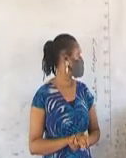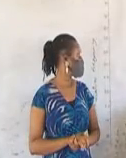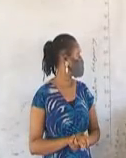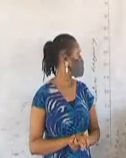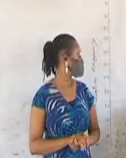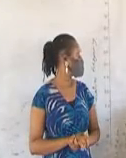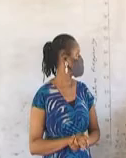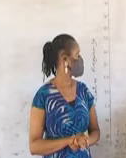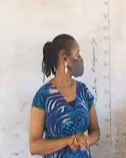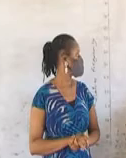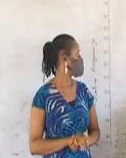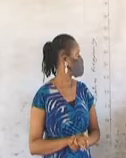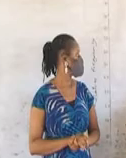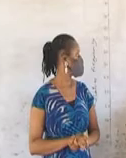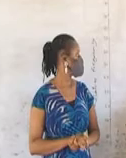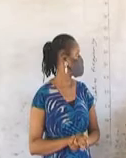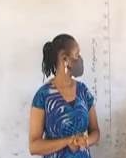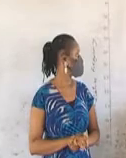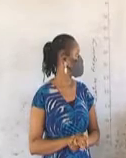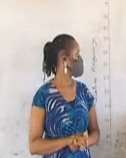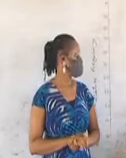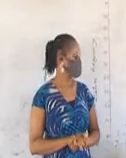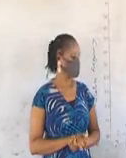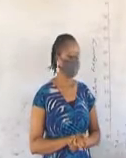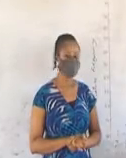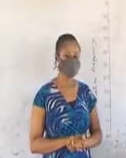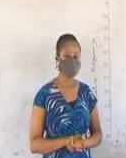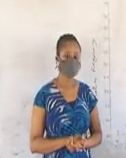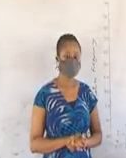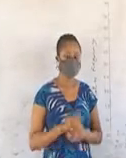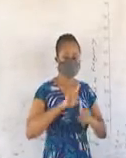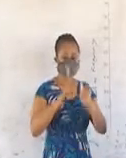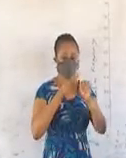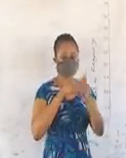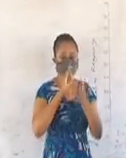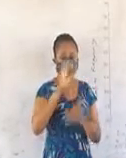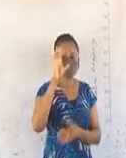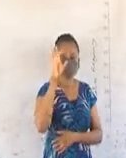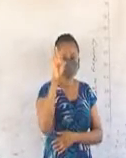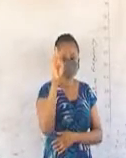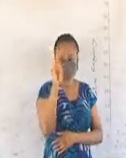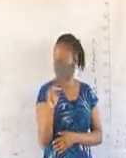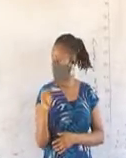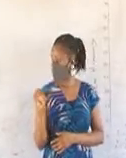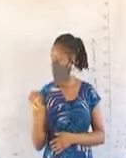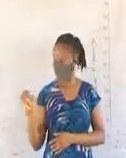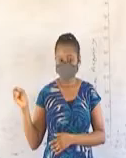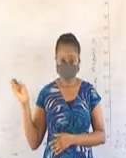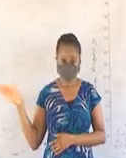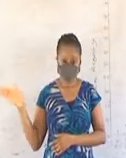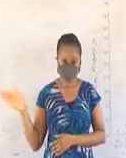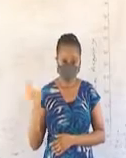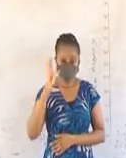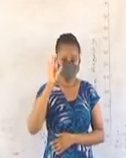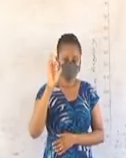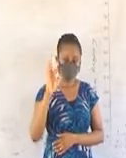up. This is 90, 91 should be somewhere there. When it is 80, 80